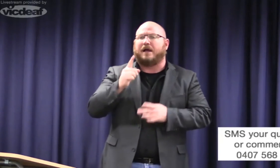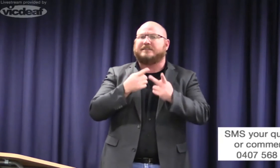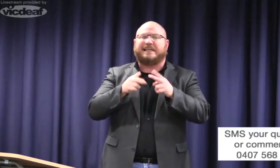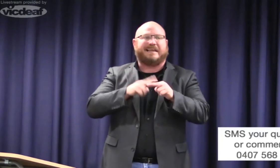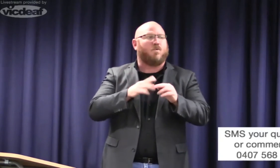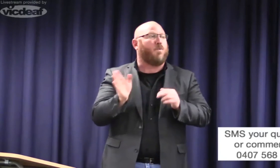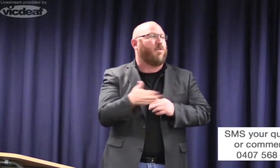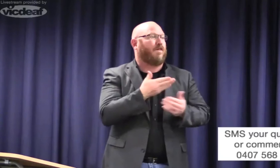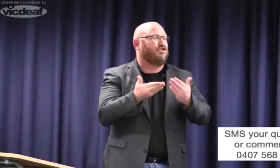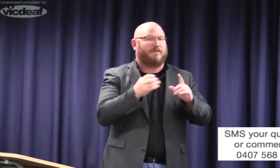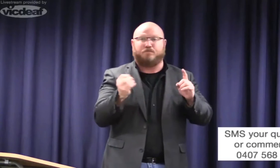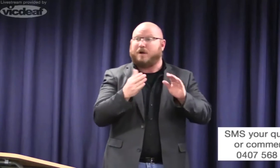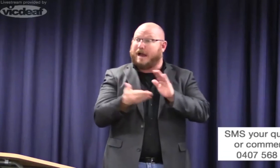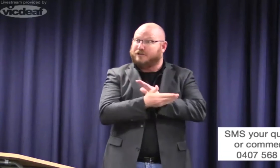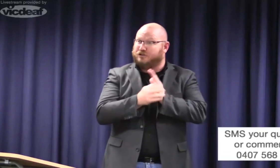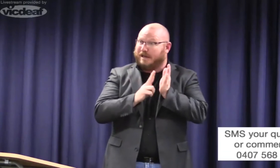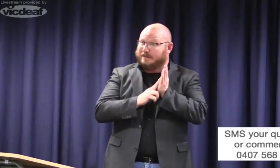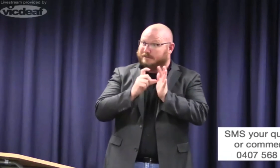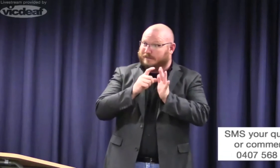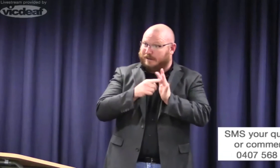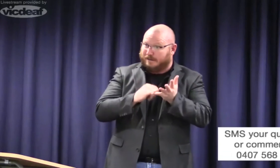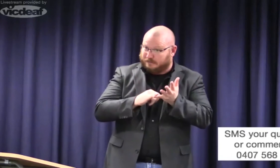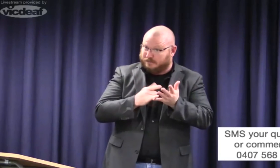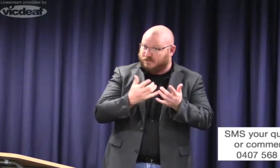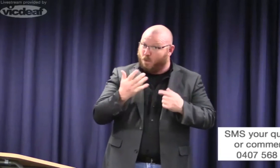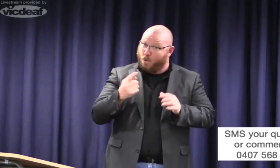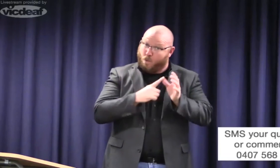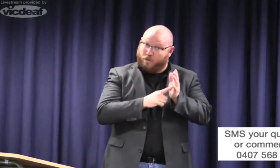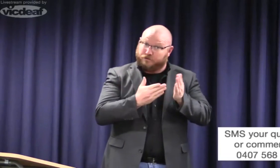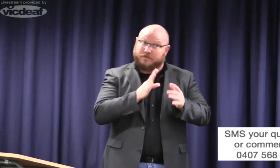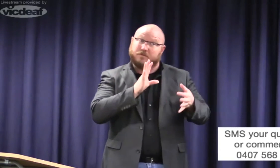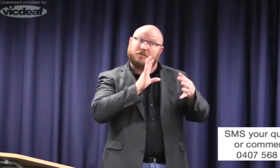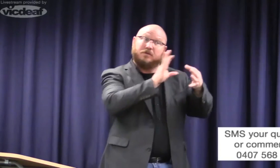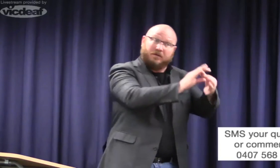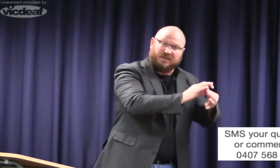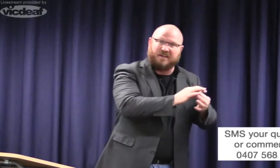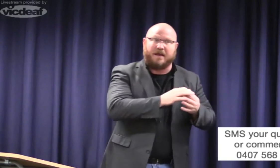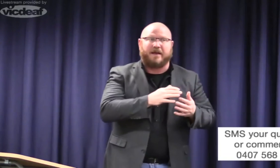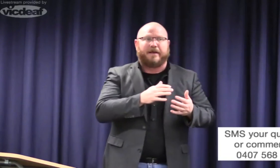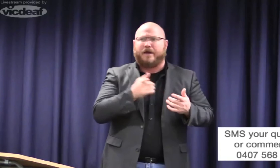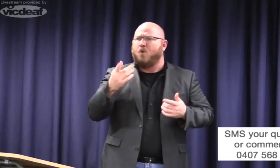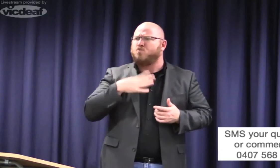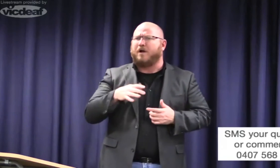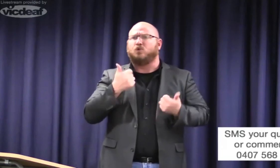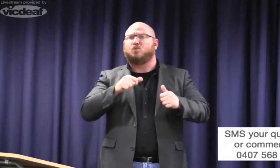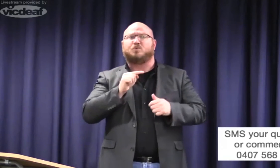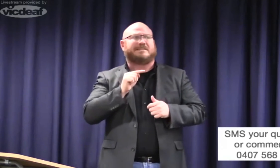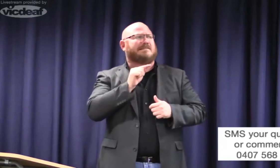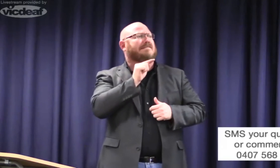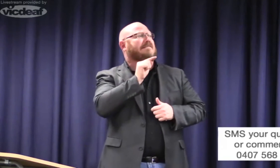line. However, if all services are transitioned to the NDIS,